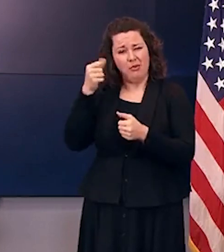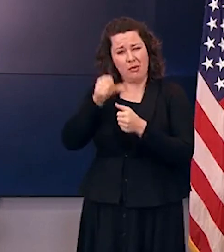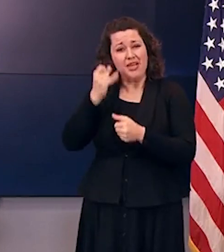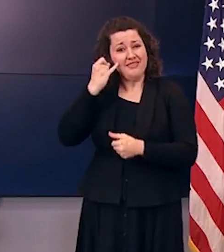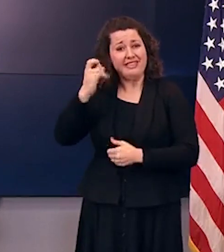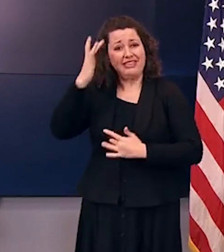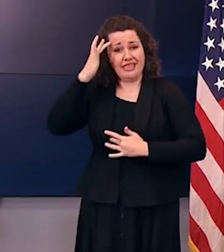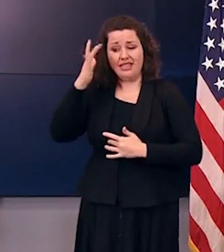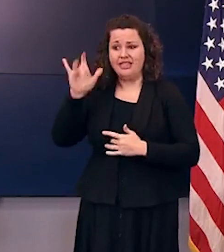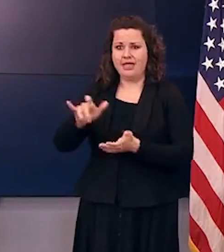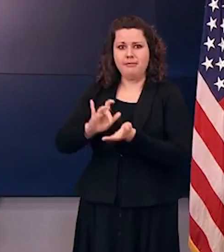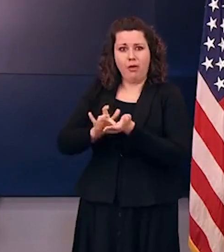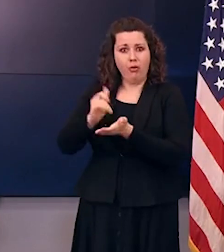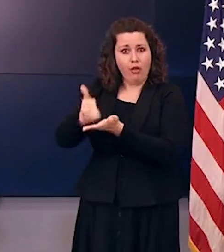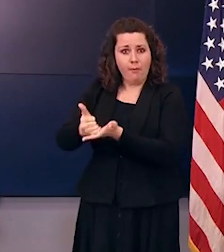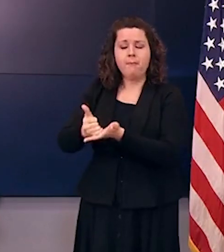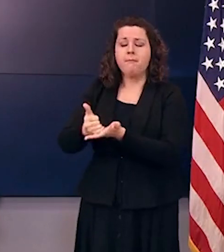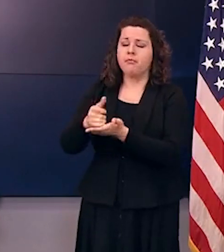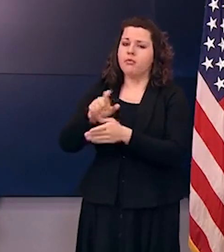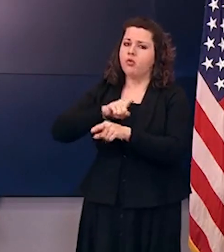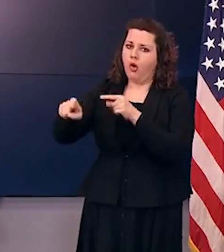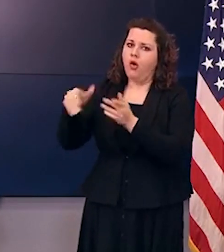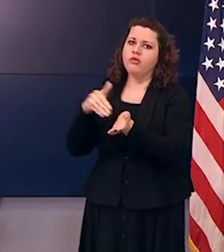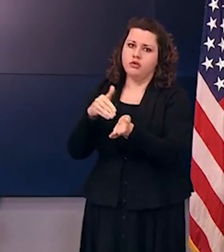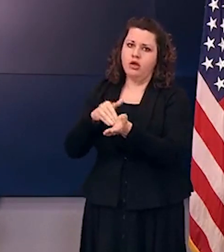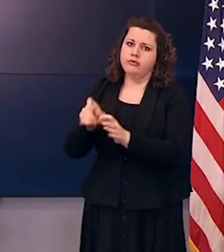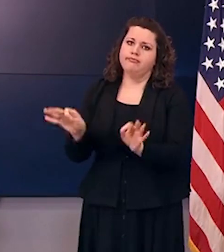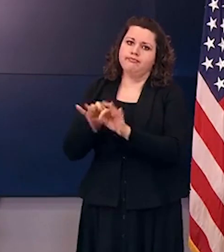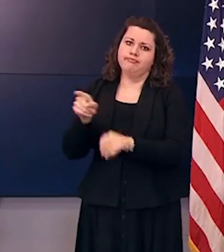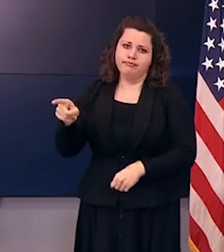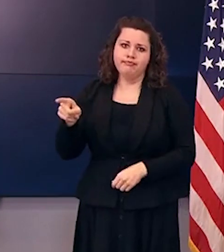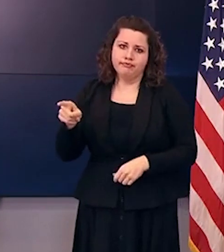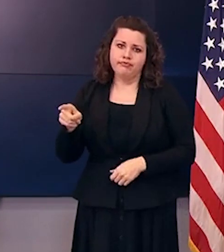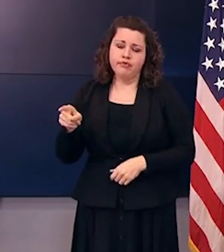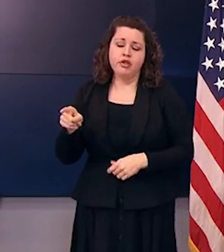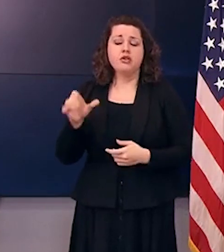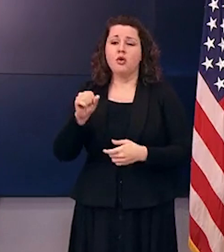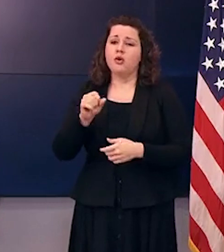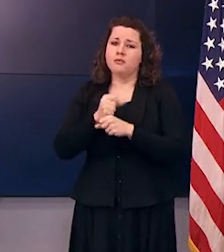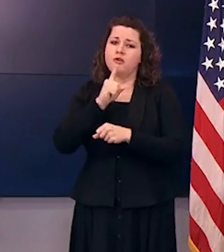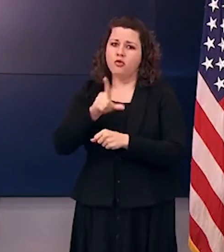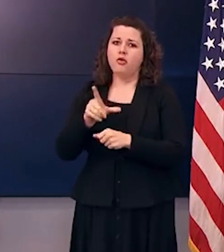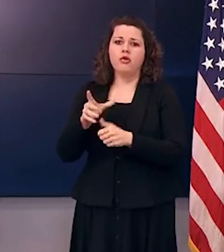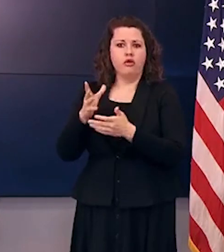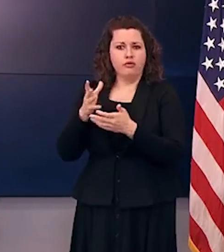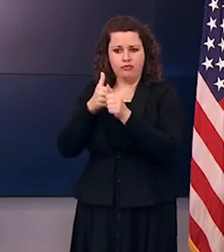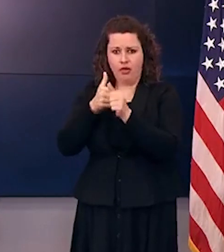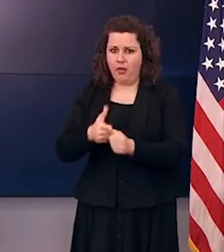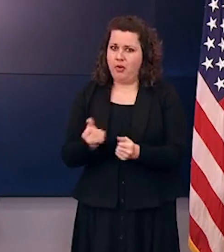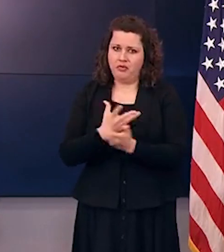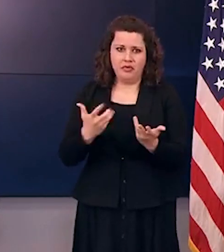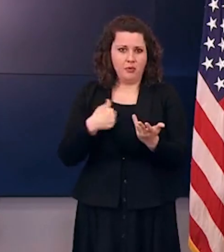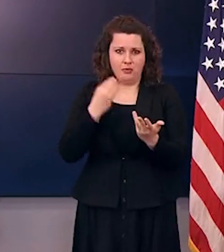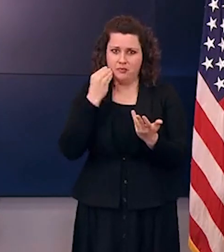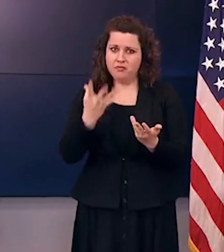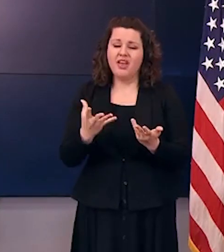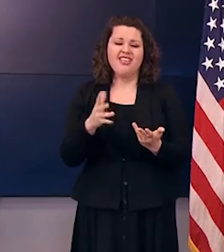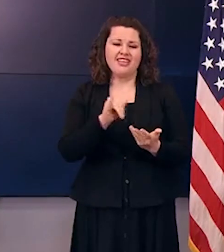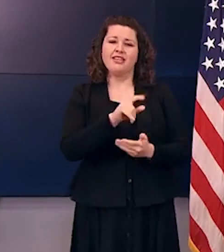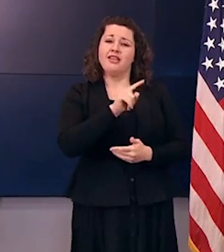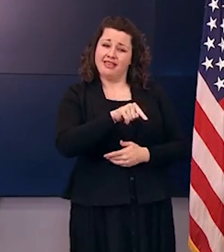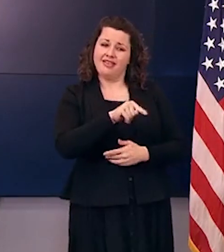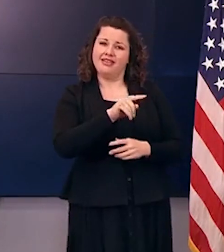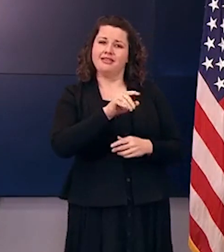and you need medical attention, you need to call your doctor. So be sure and follow through what we've been telling you to do, and this is just another tool to help